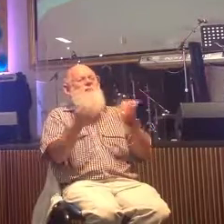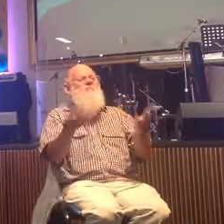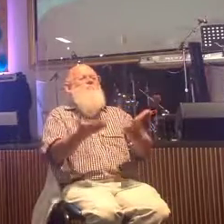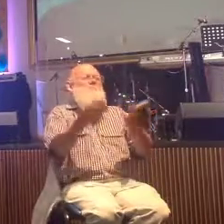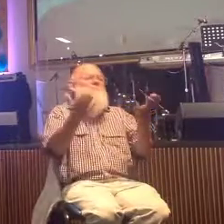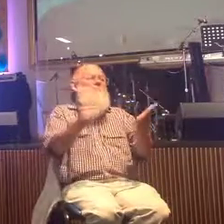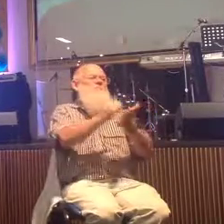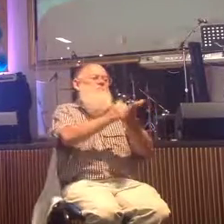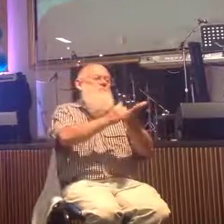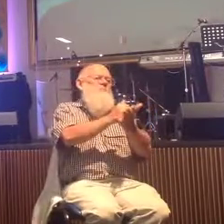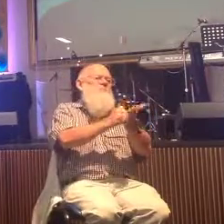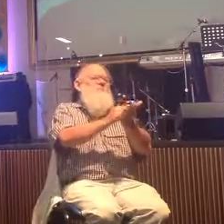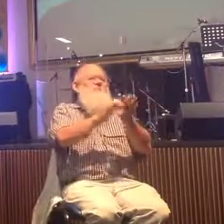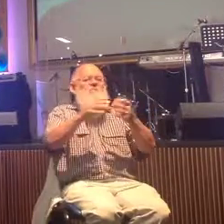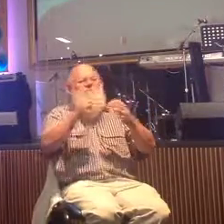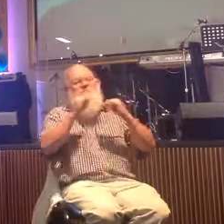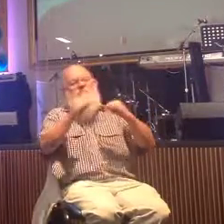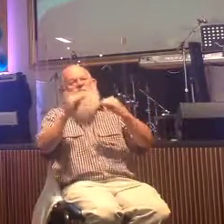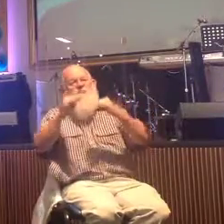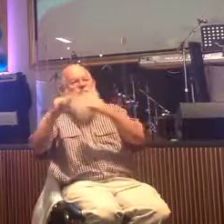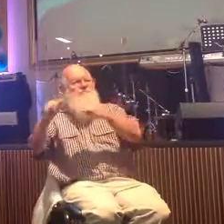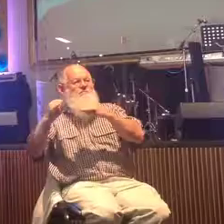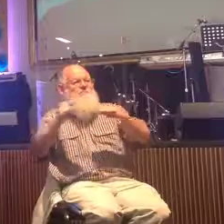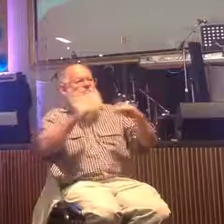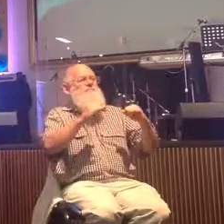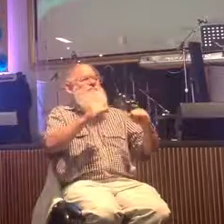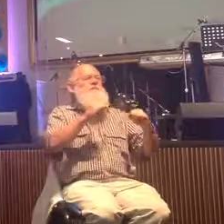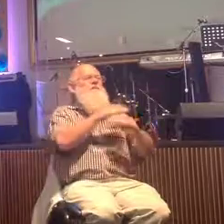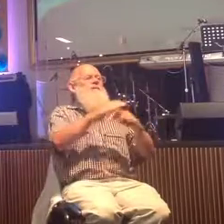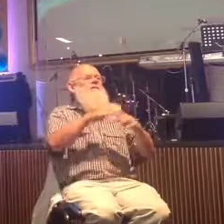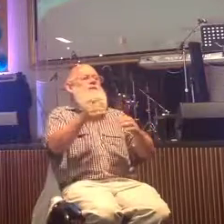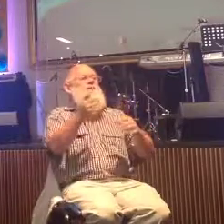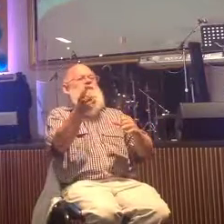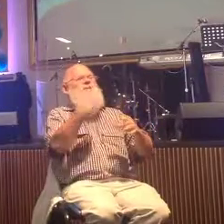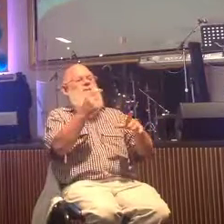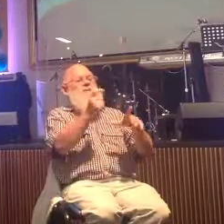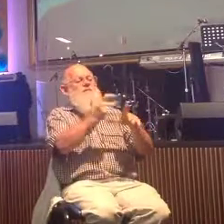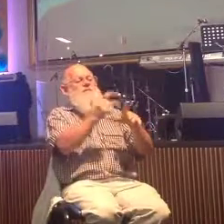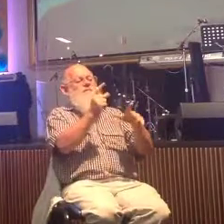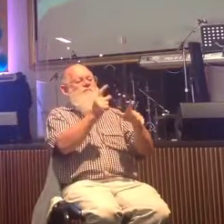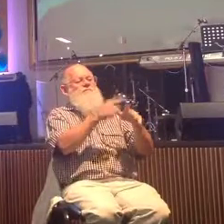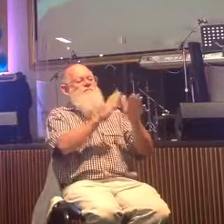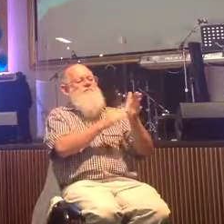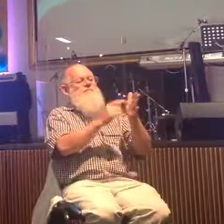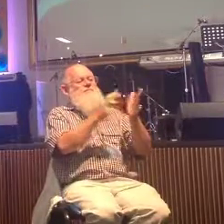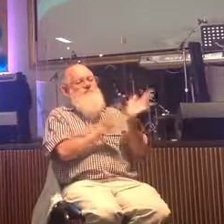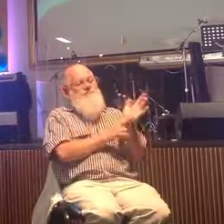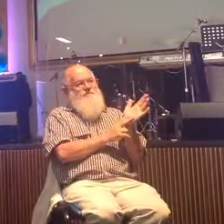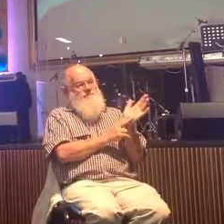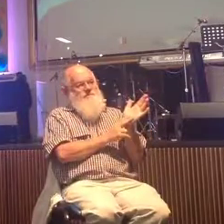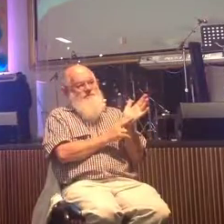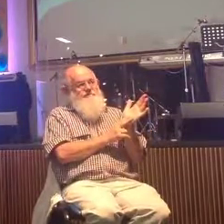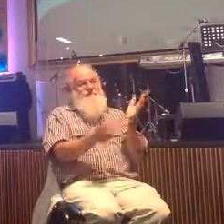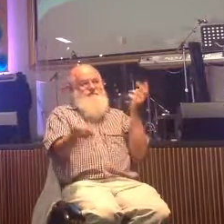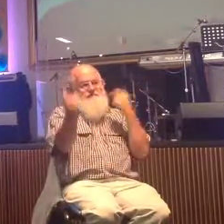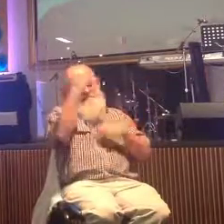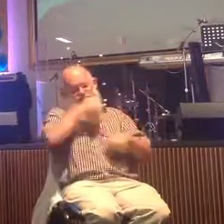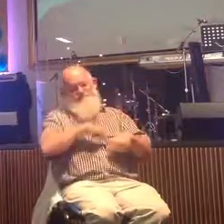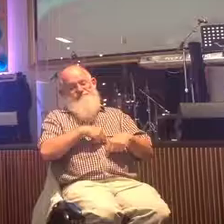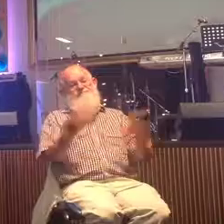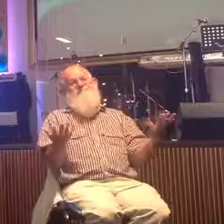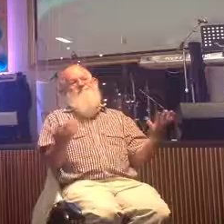another, and led to another, and led to another, and he's demon-possessed, alone, and has no way of getting help in his life. And when we talk about the